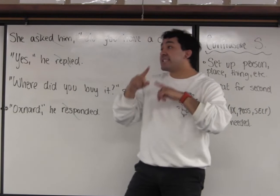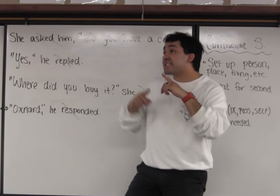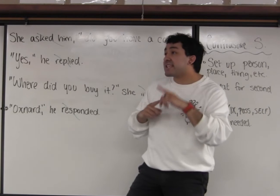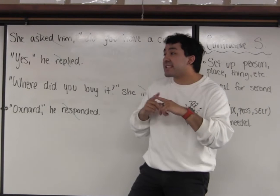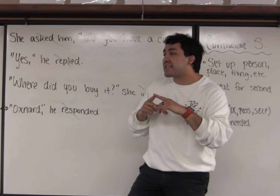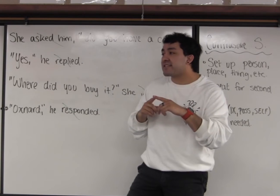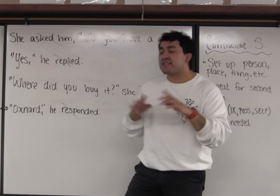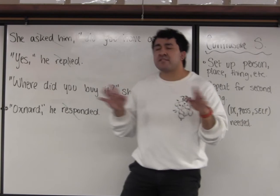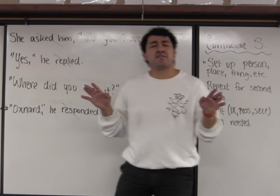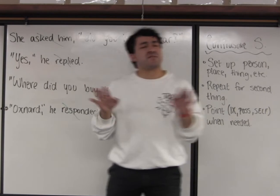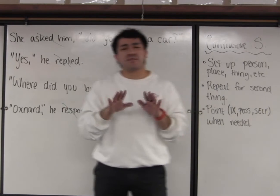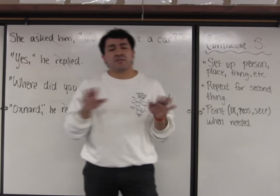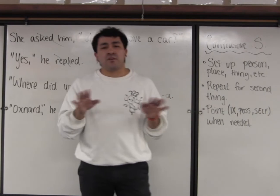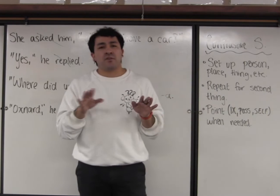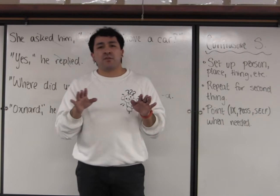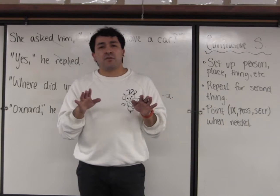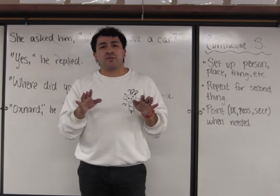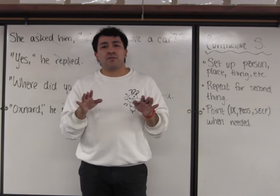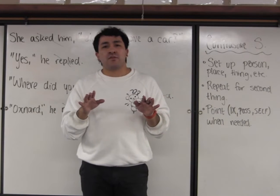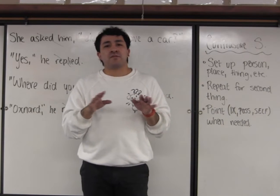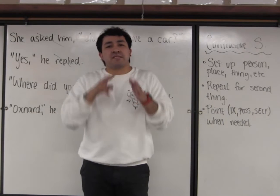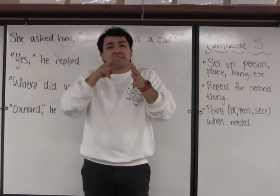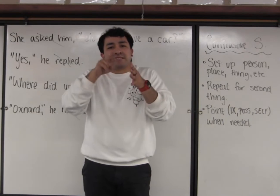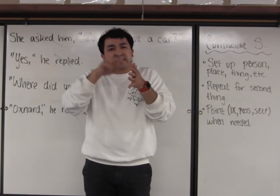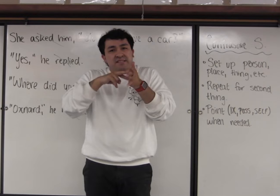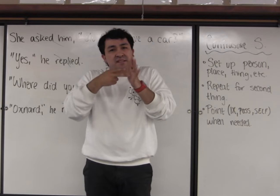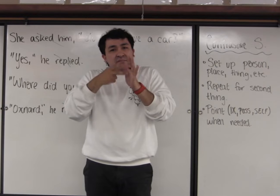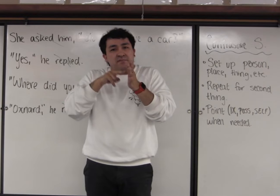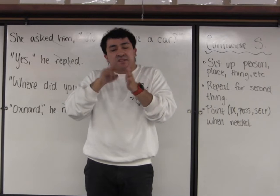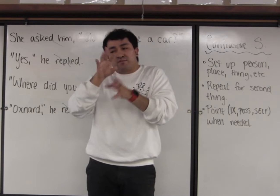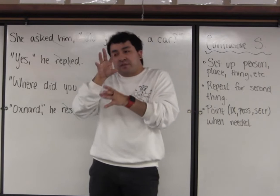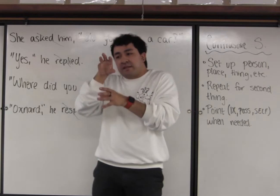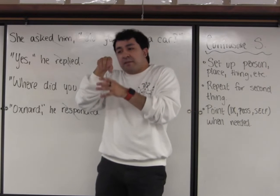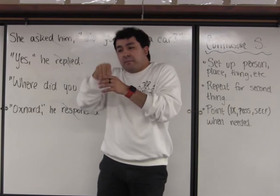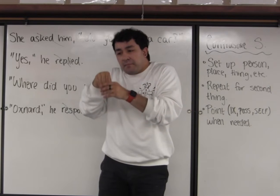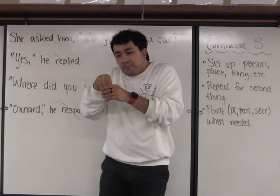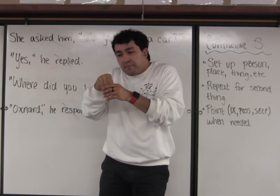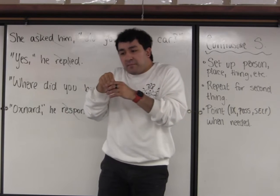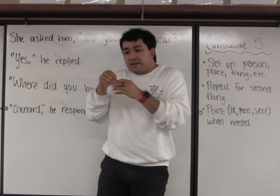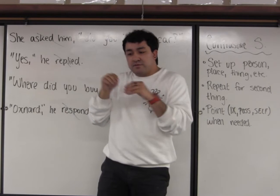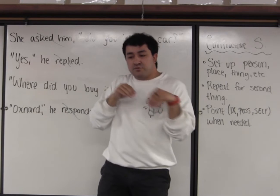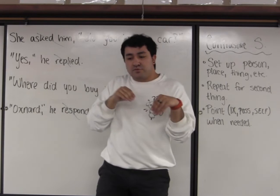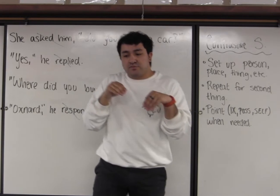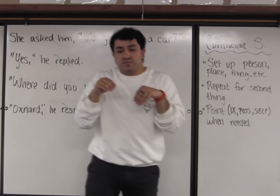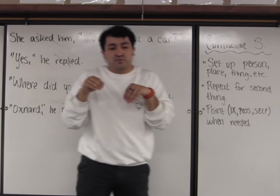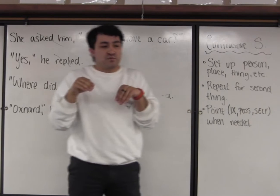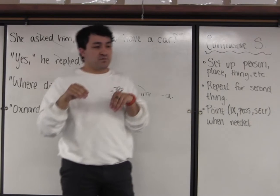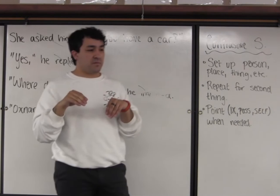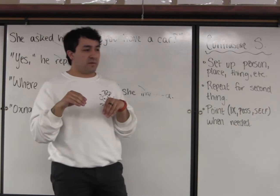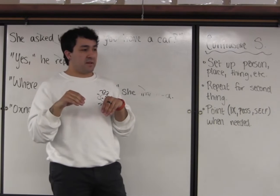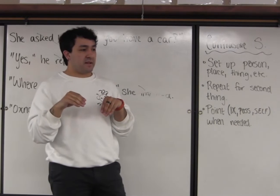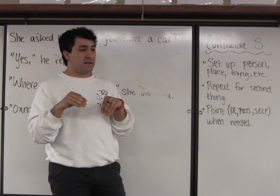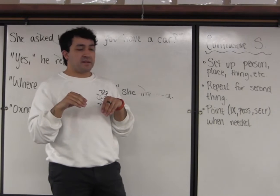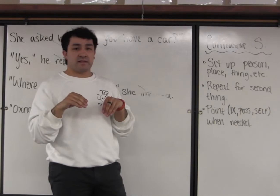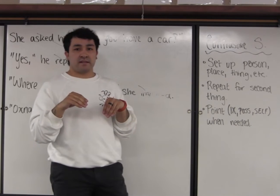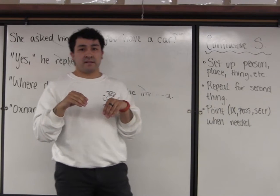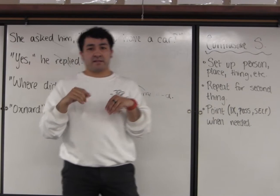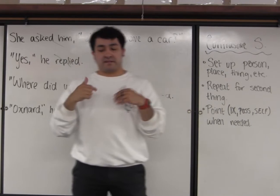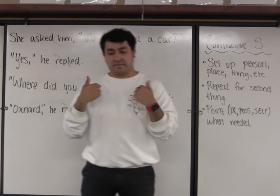say he said, she signed. No, that's very English, right? You want to become a part of the conversation. You want